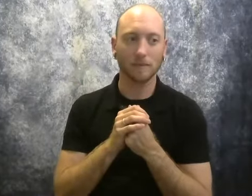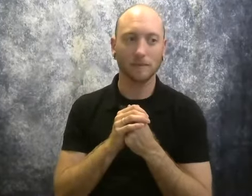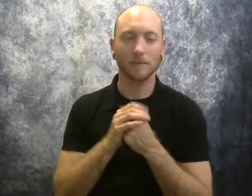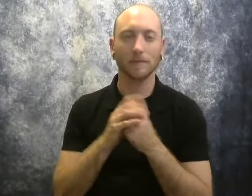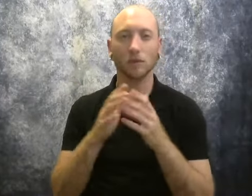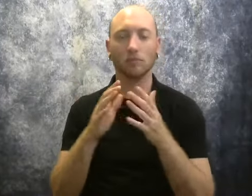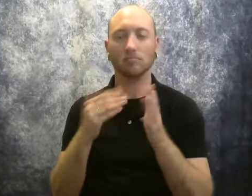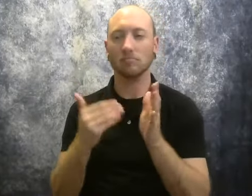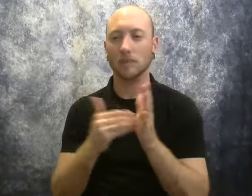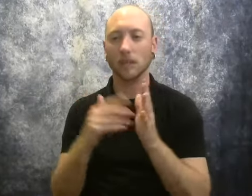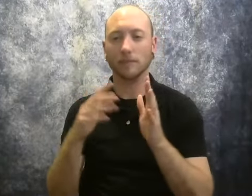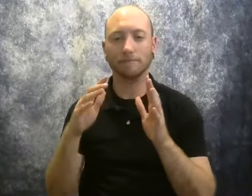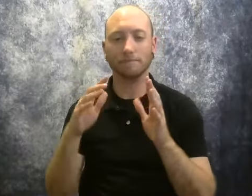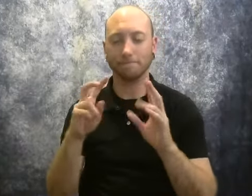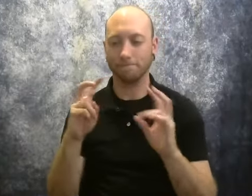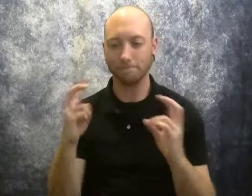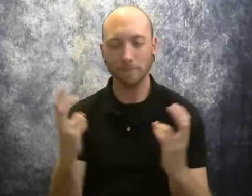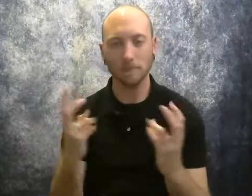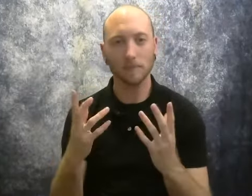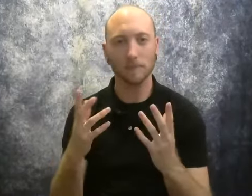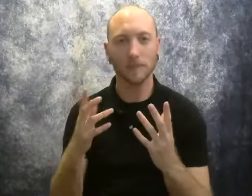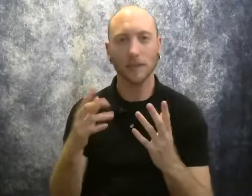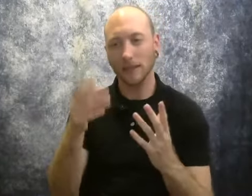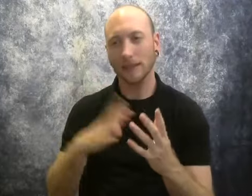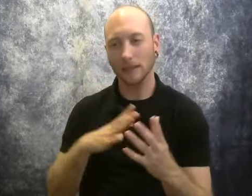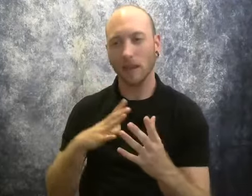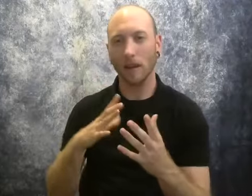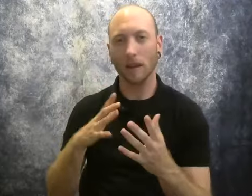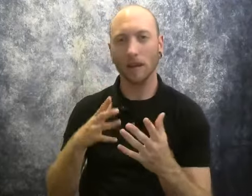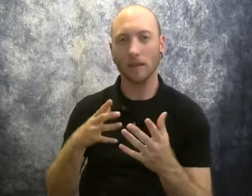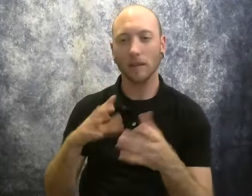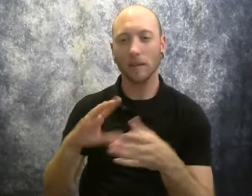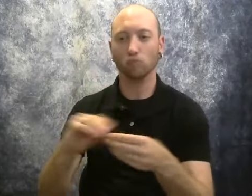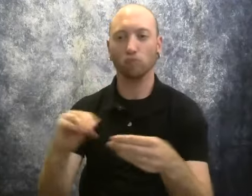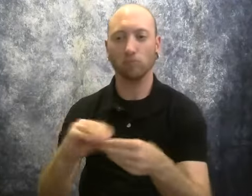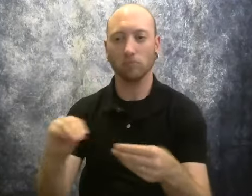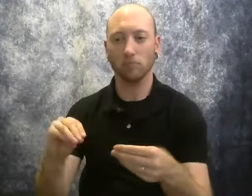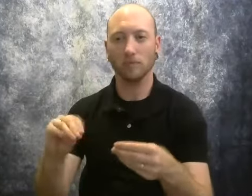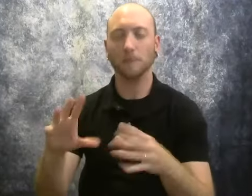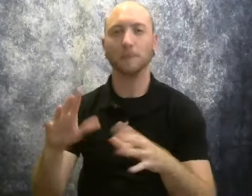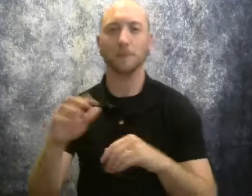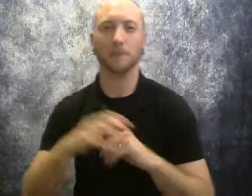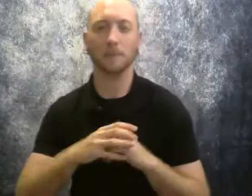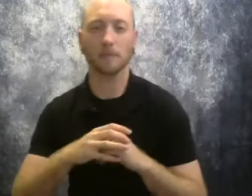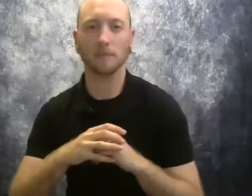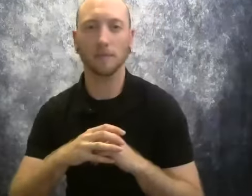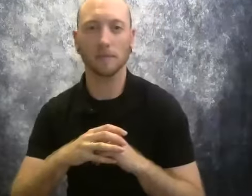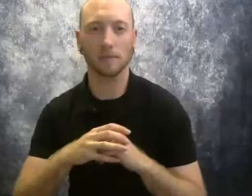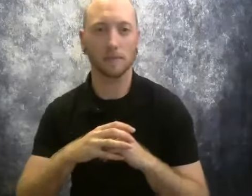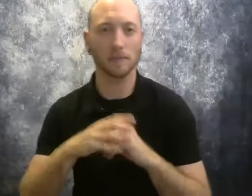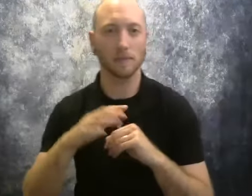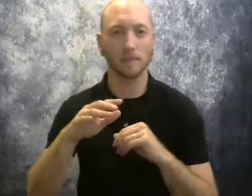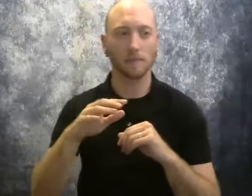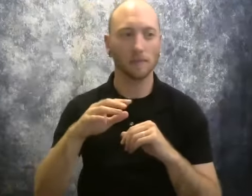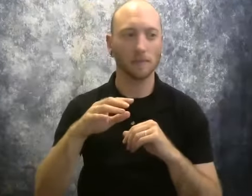fella, and we sat around the wall, and of course he did his magic and created the story and created